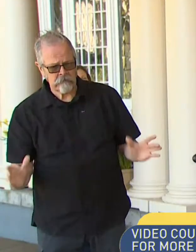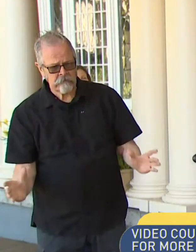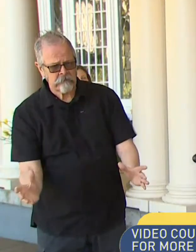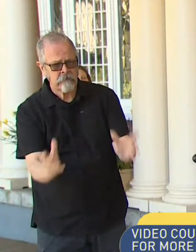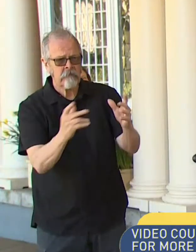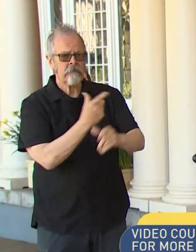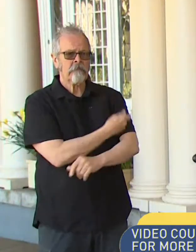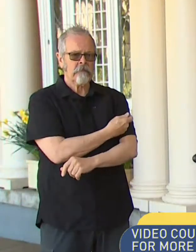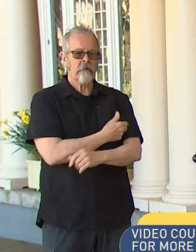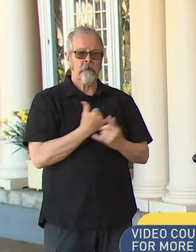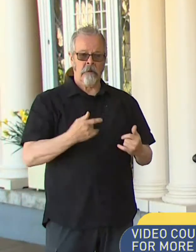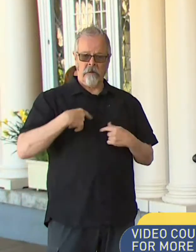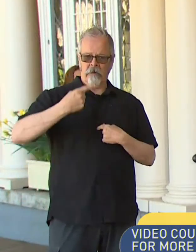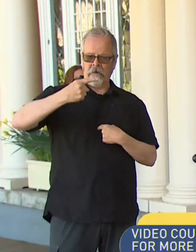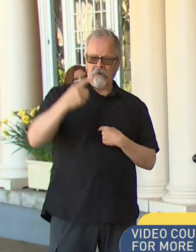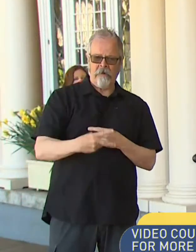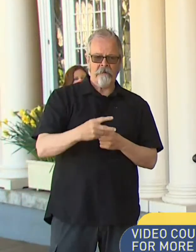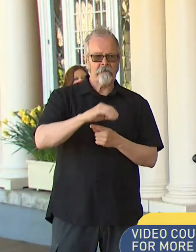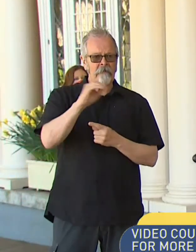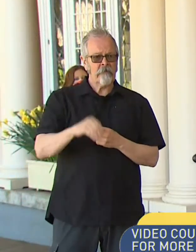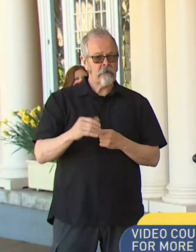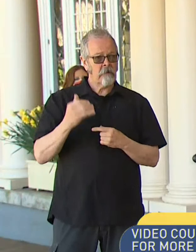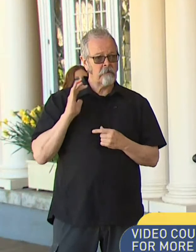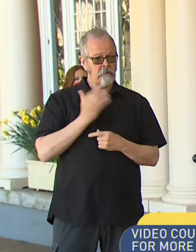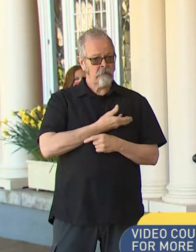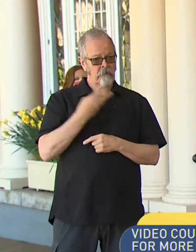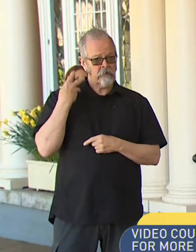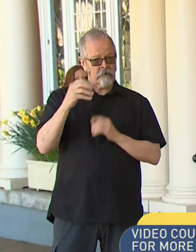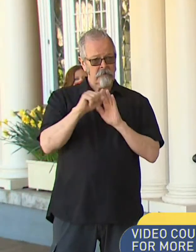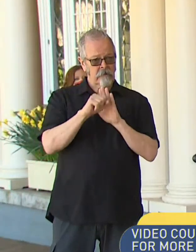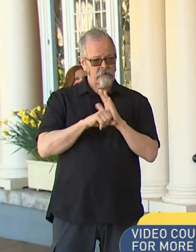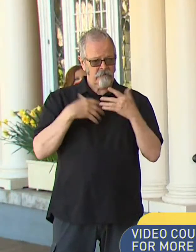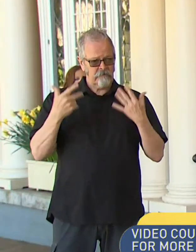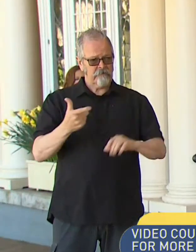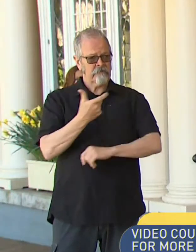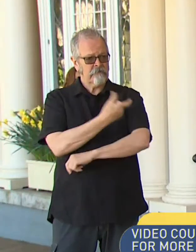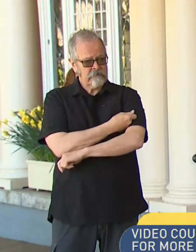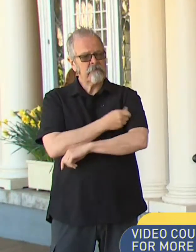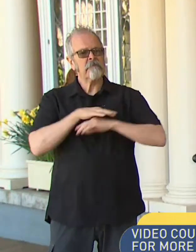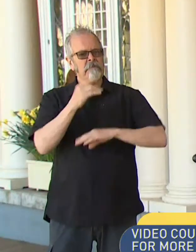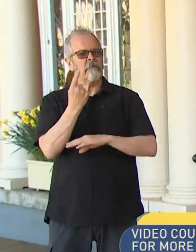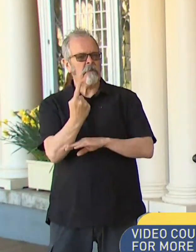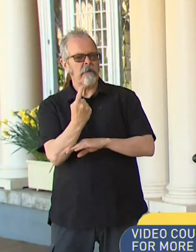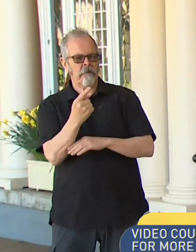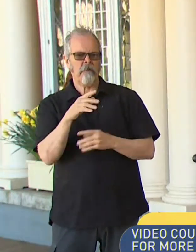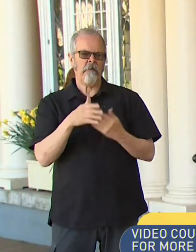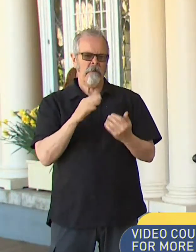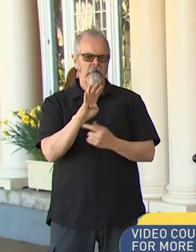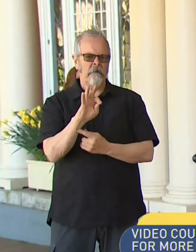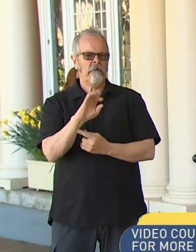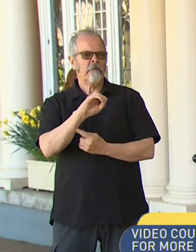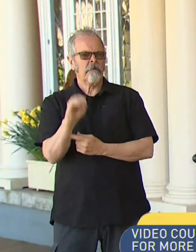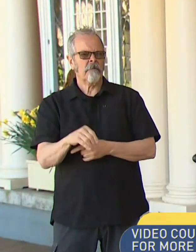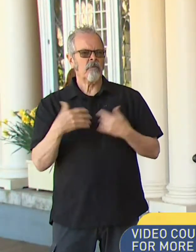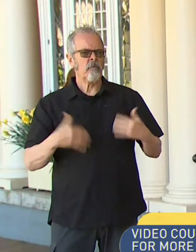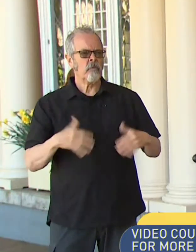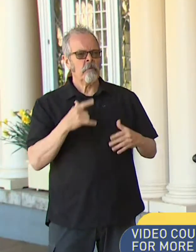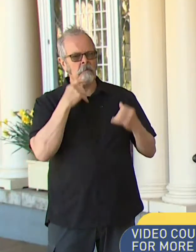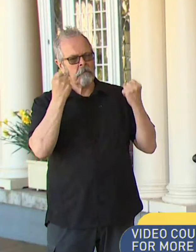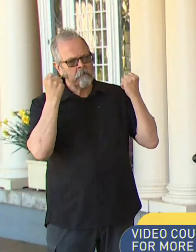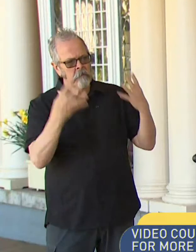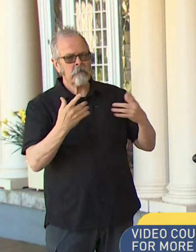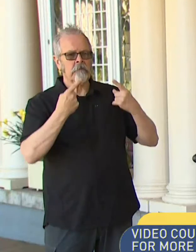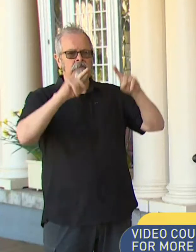half of our adults in the state of Washington have received at least 1 dose. We've had tremendous success in our vaccine